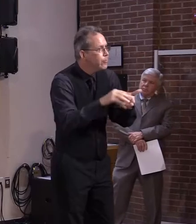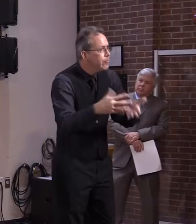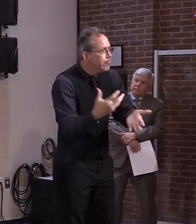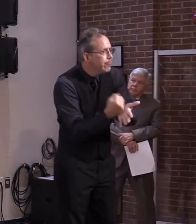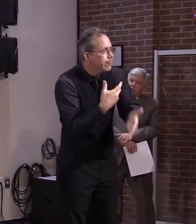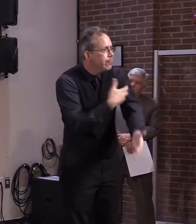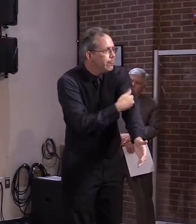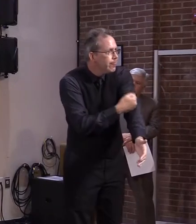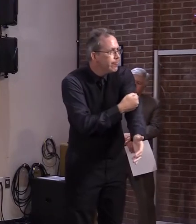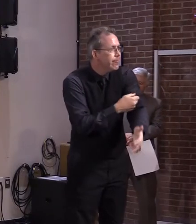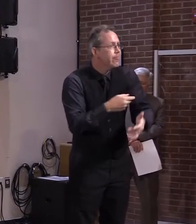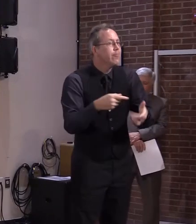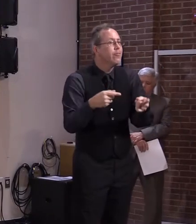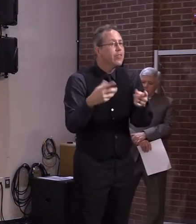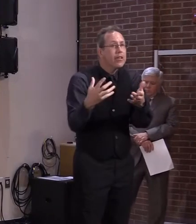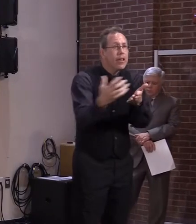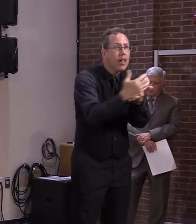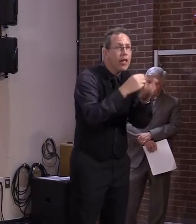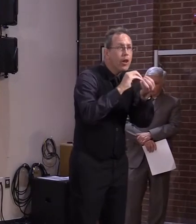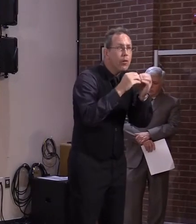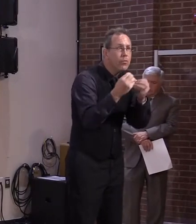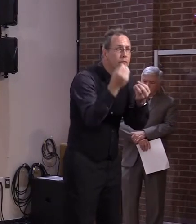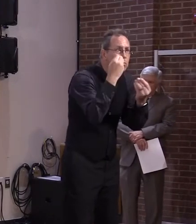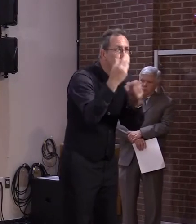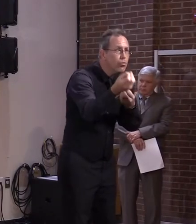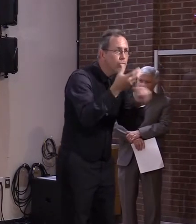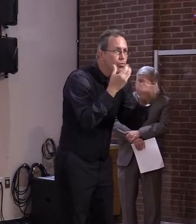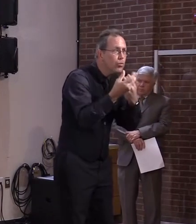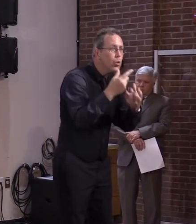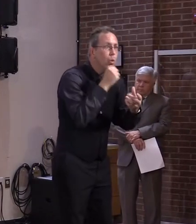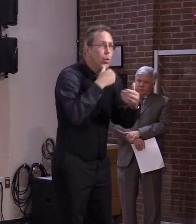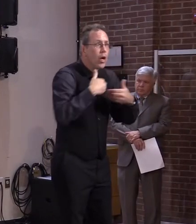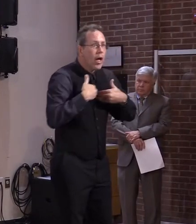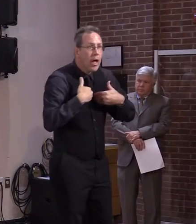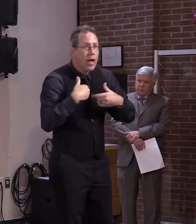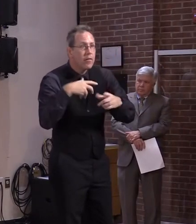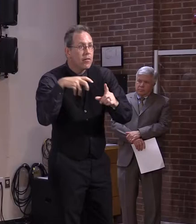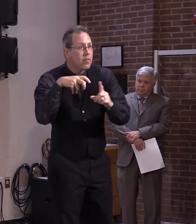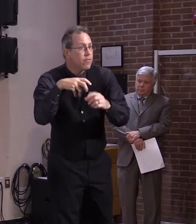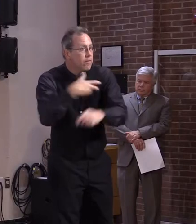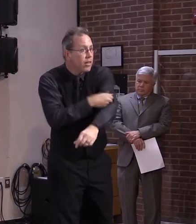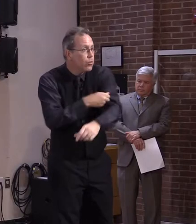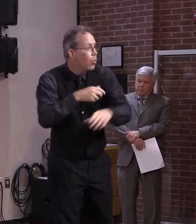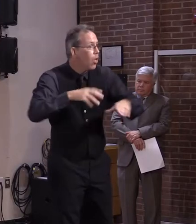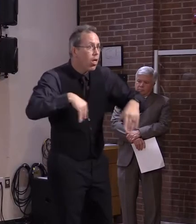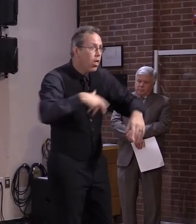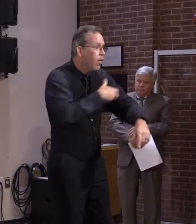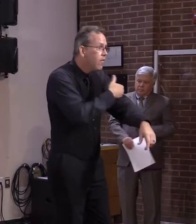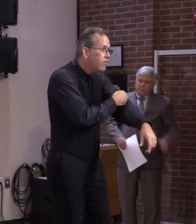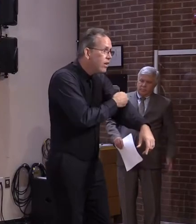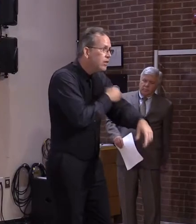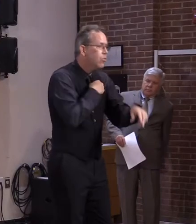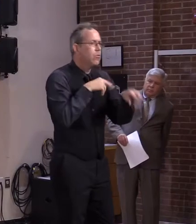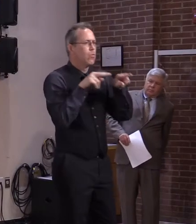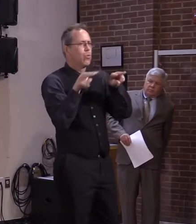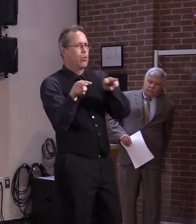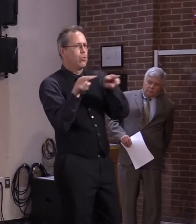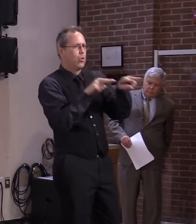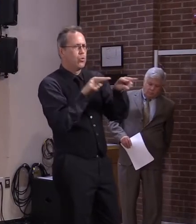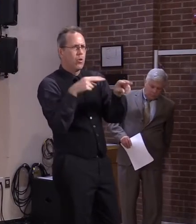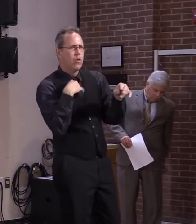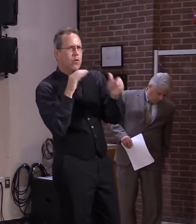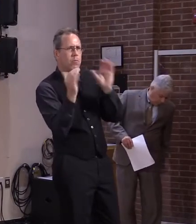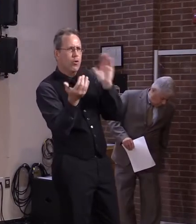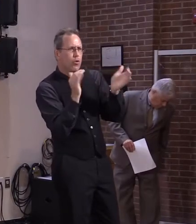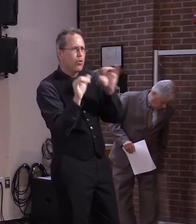student vaccination rates and staff vaccination rates. This information will be collected locally through a voluntary process, but this